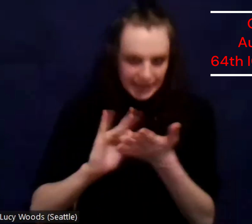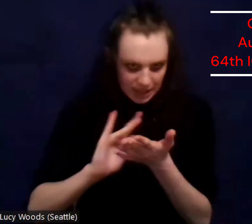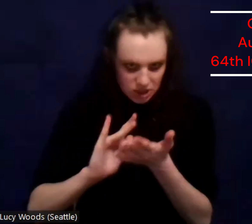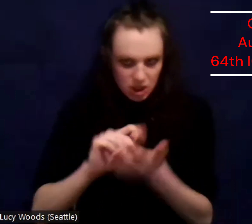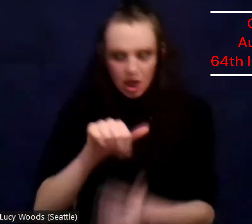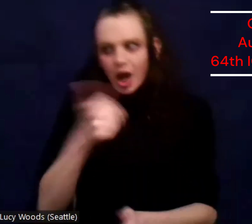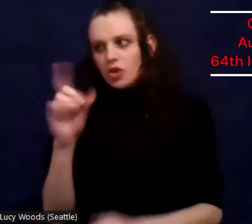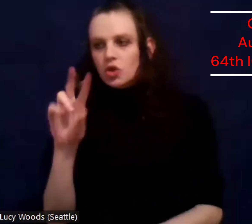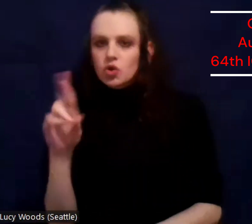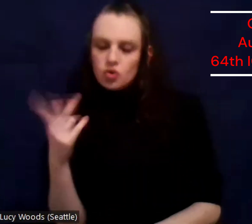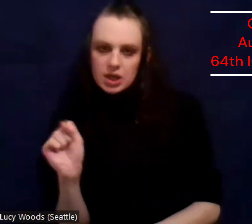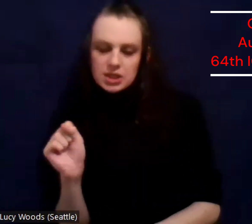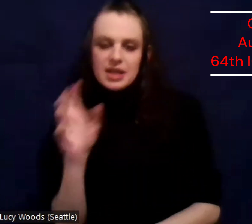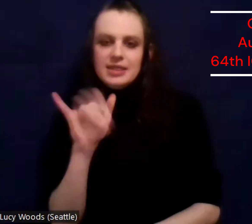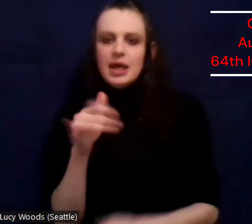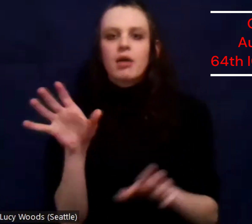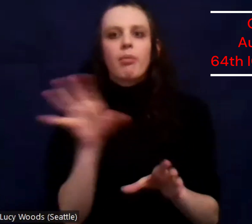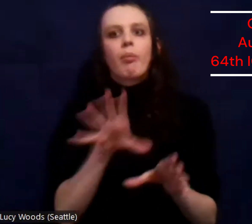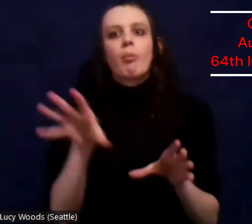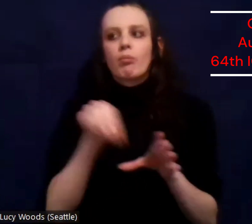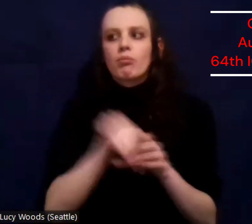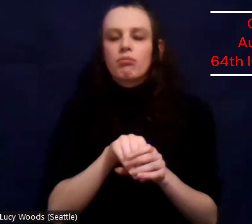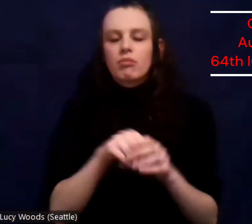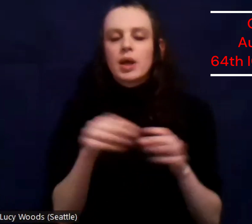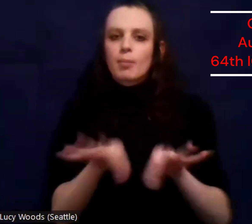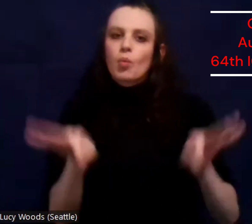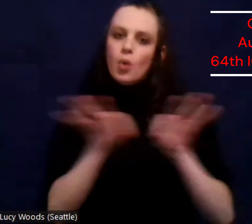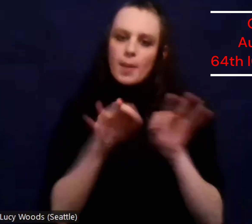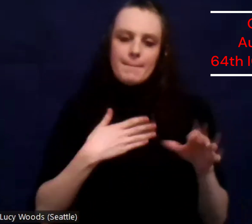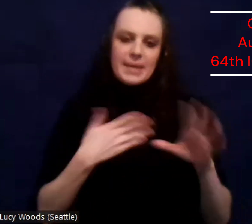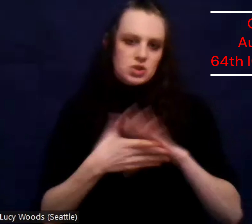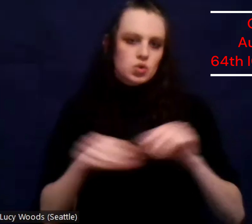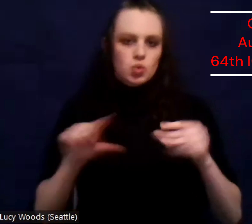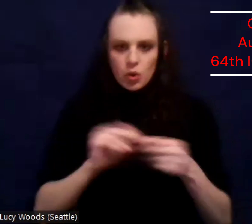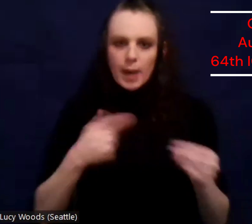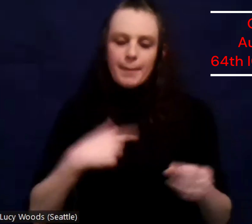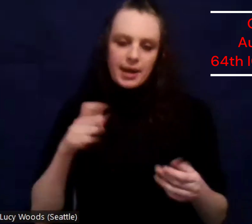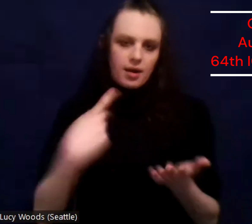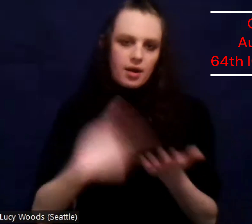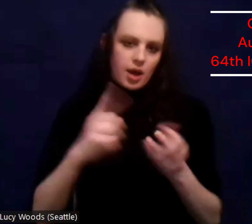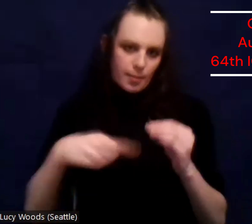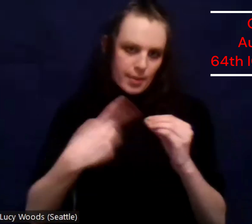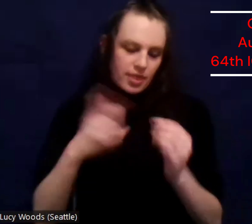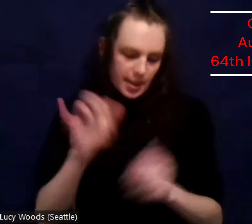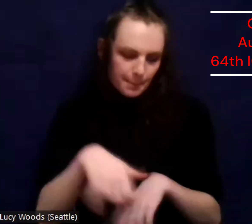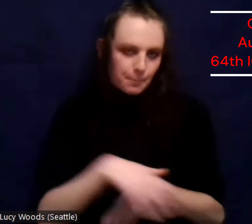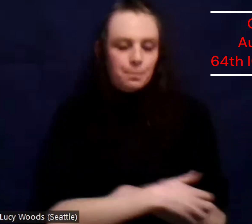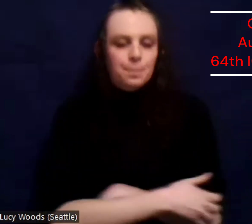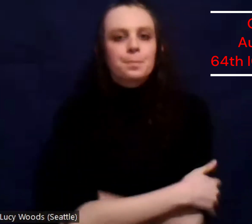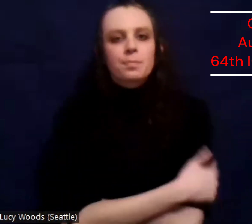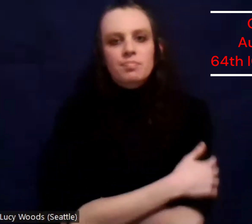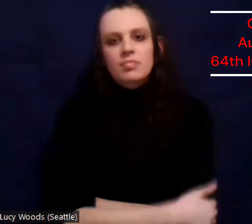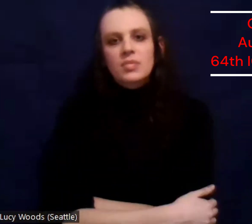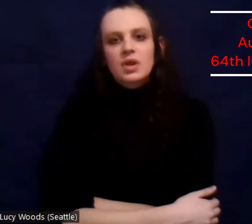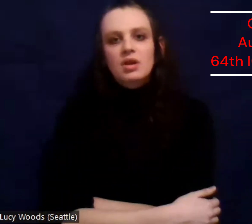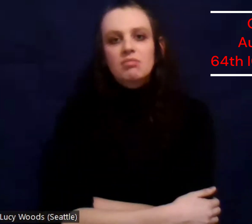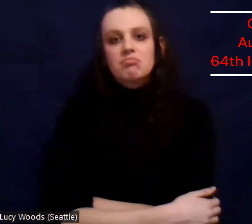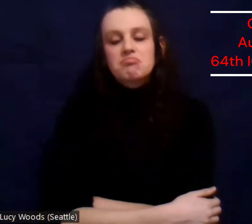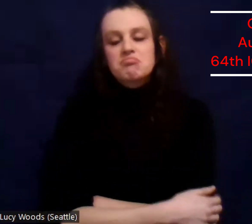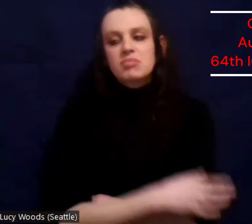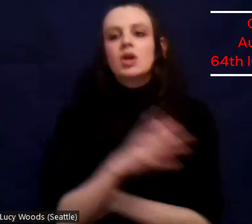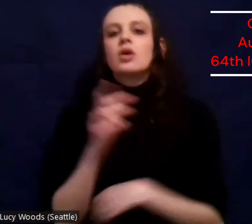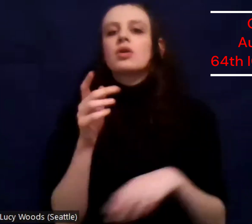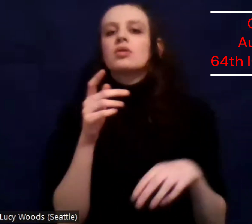of my story. That's all I can speak to. Um, and and I'm just going to close real